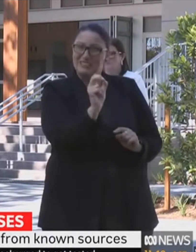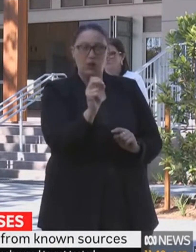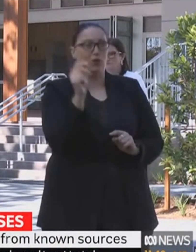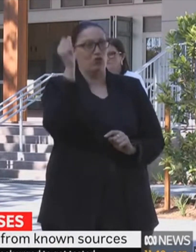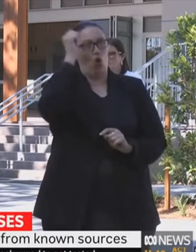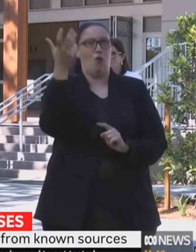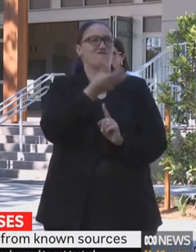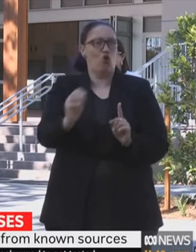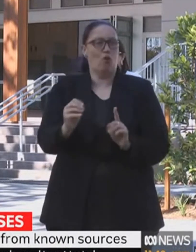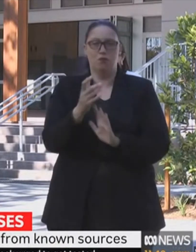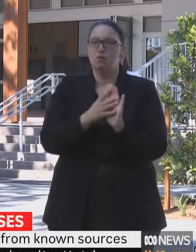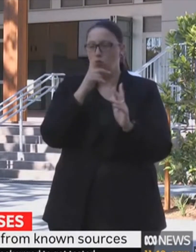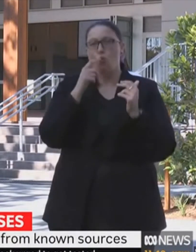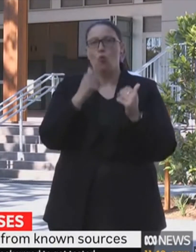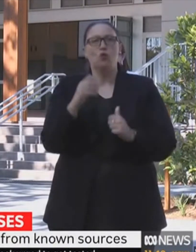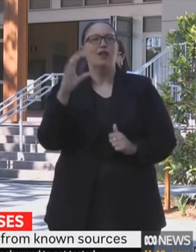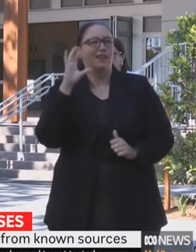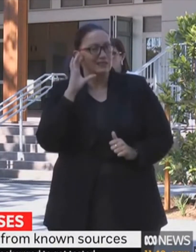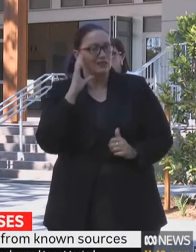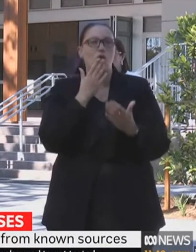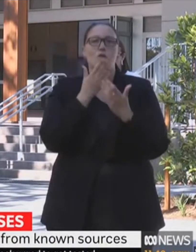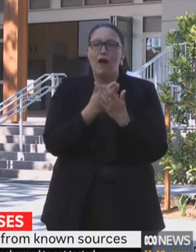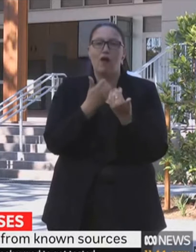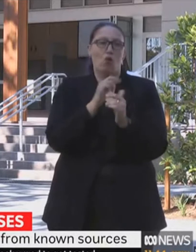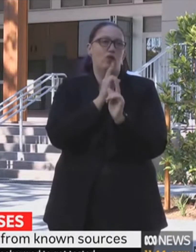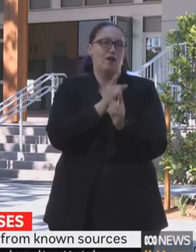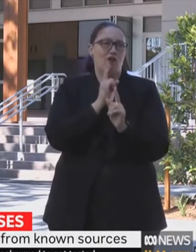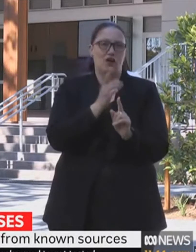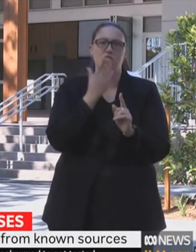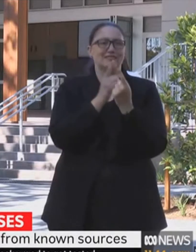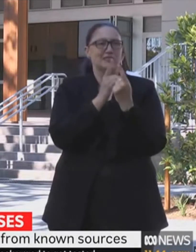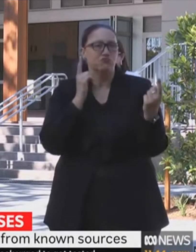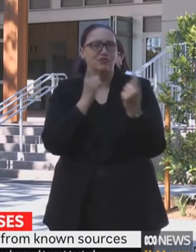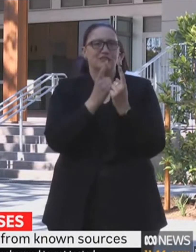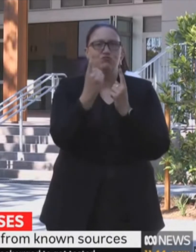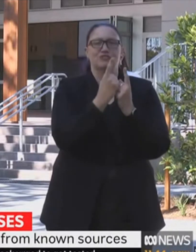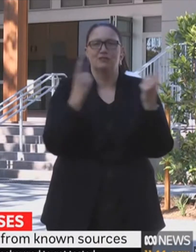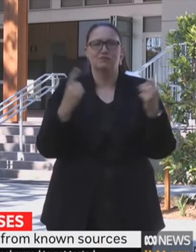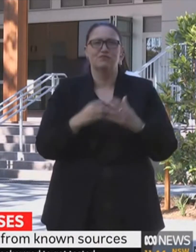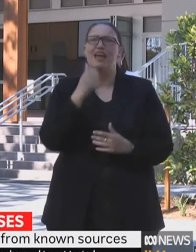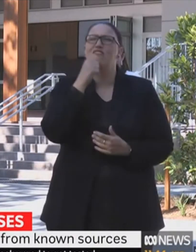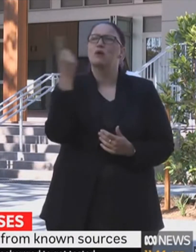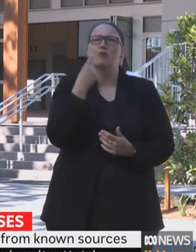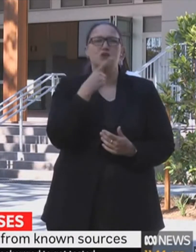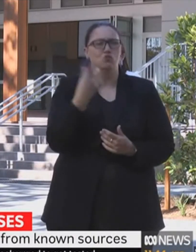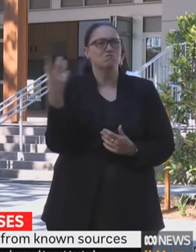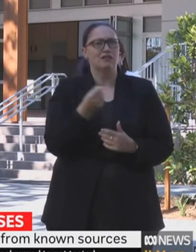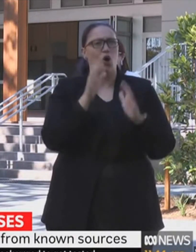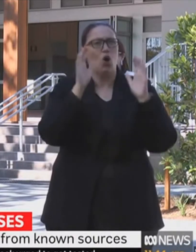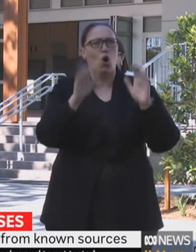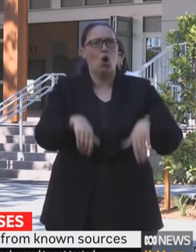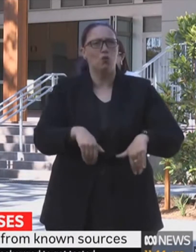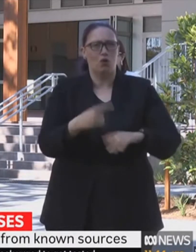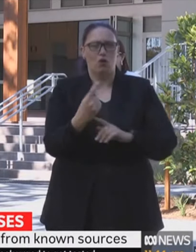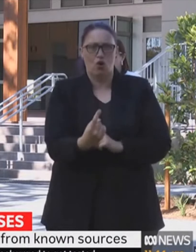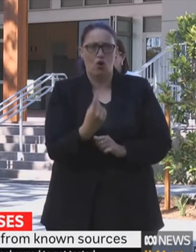that people are taking advice and we need them to continue to do that. Please make sure, if you've been told to isolate at home, that